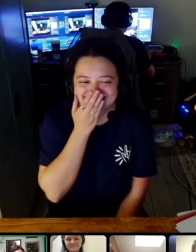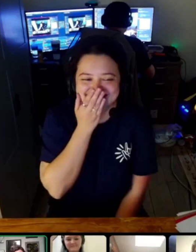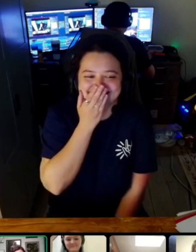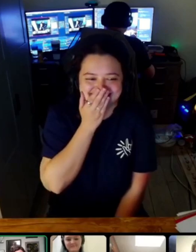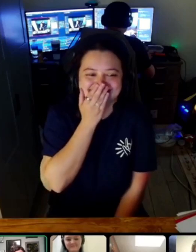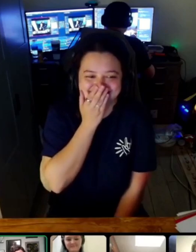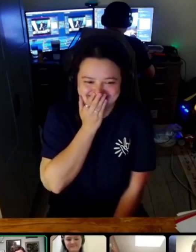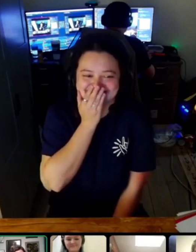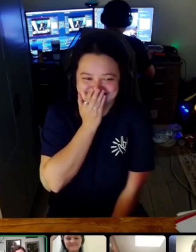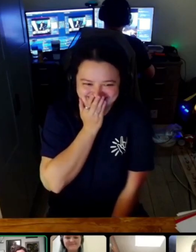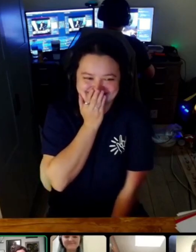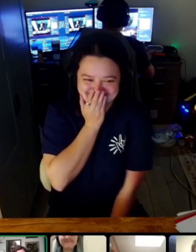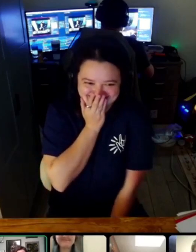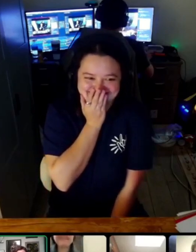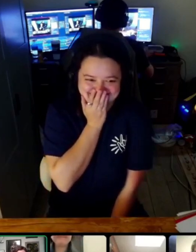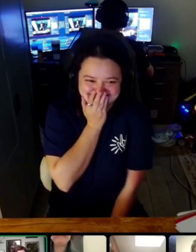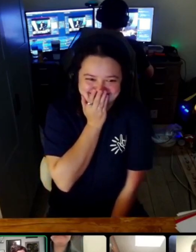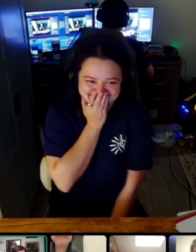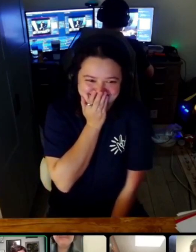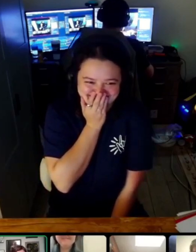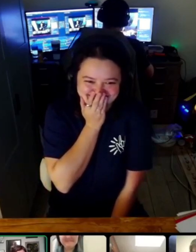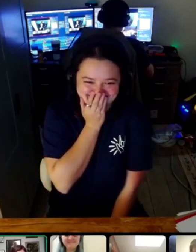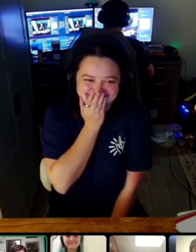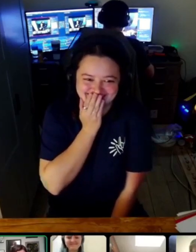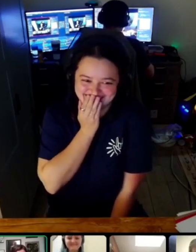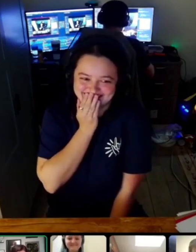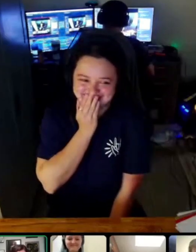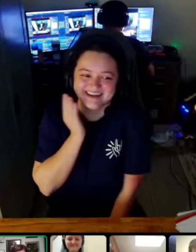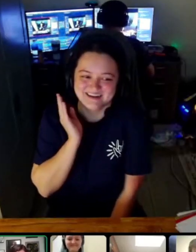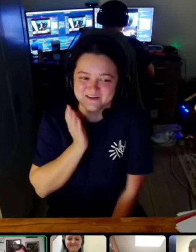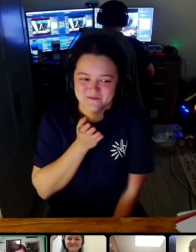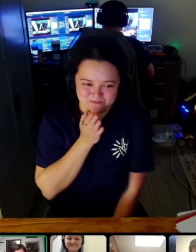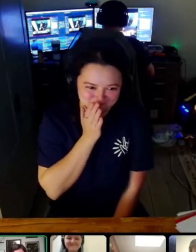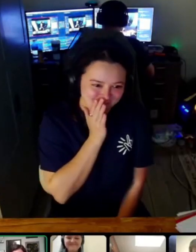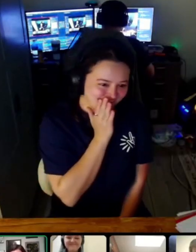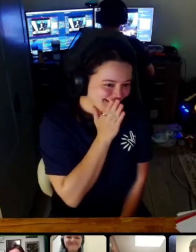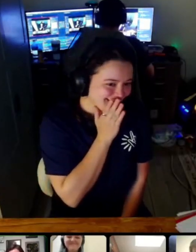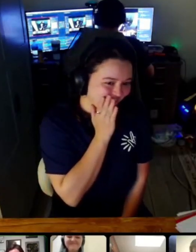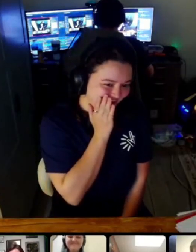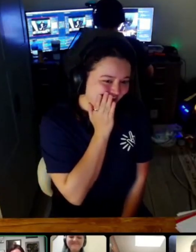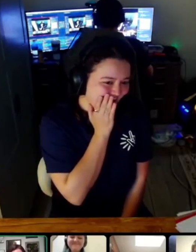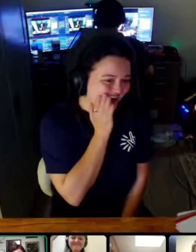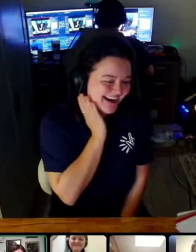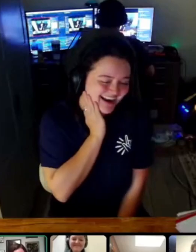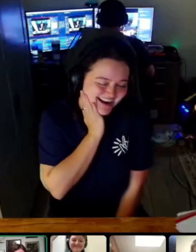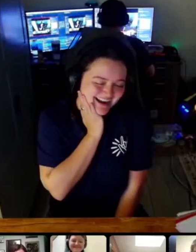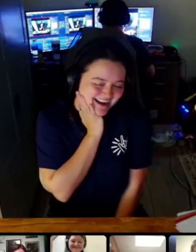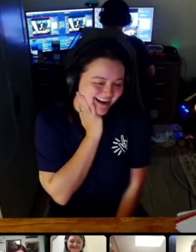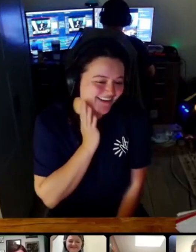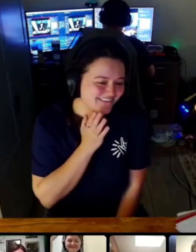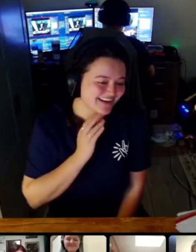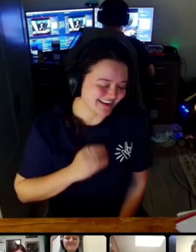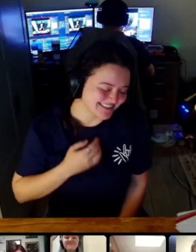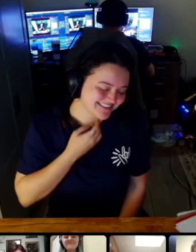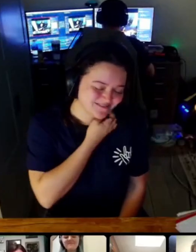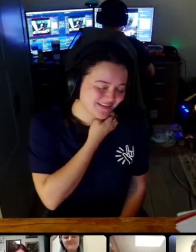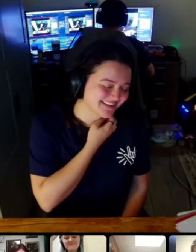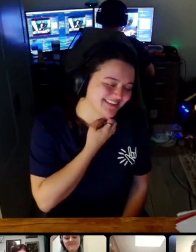it correctly. I don't know if you can implement the same rules virtually, but Oh, I do that in my